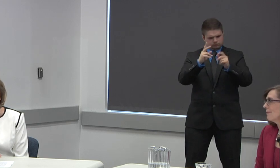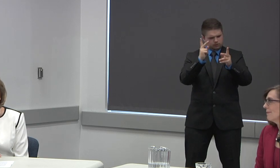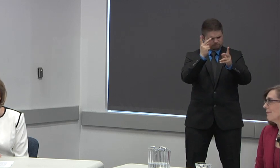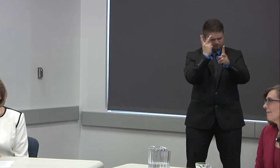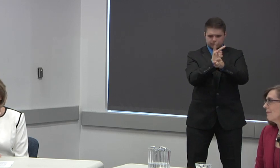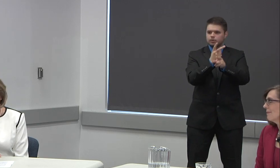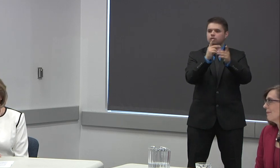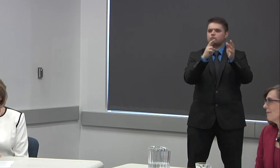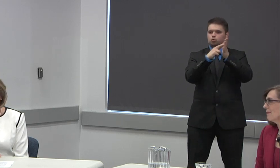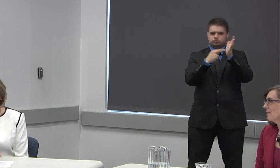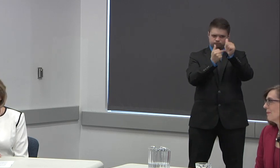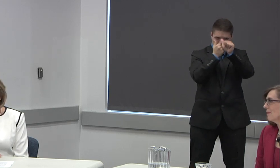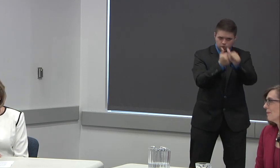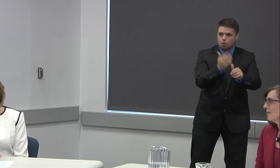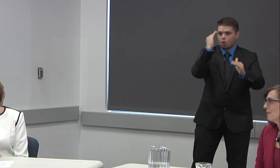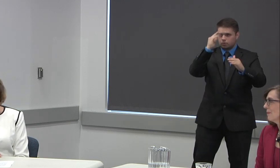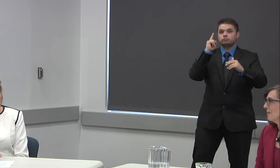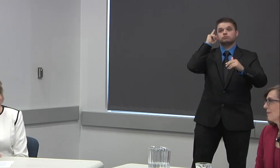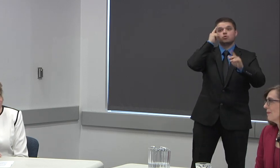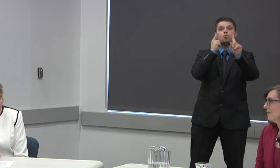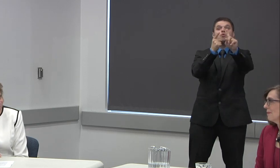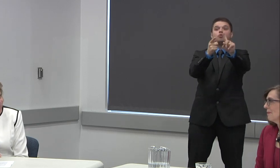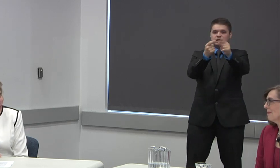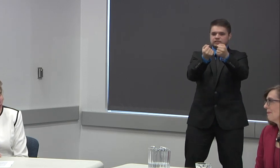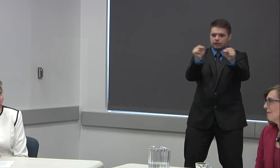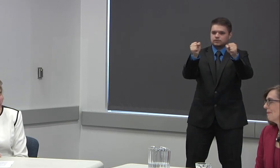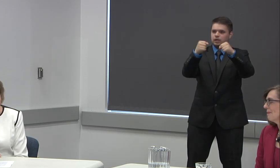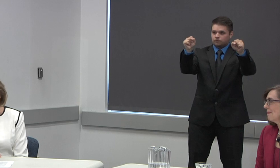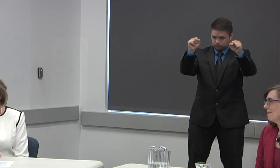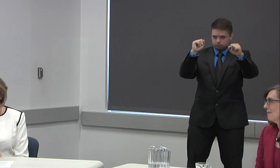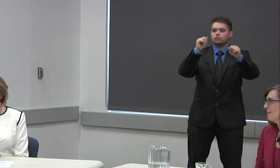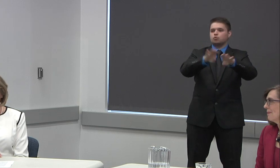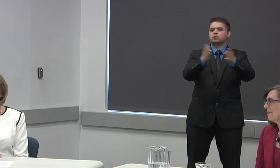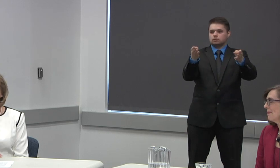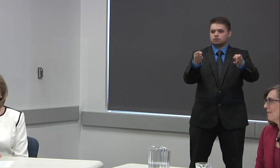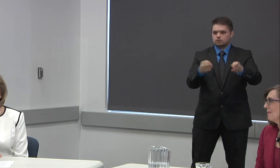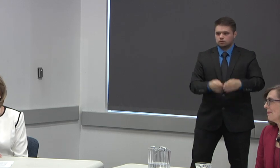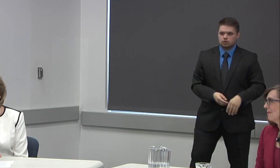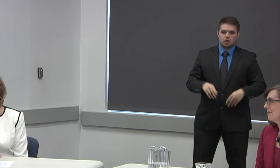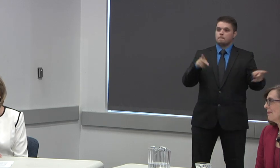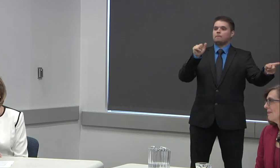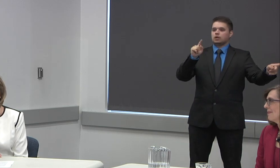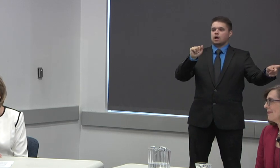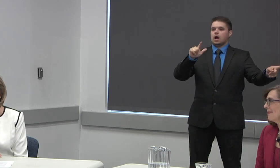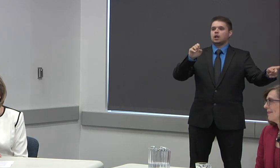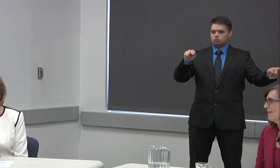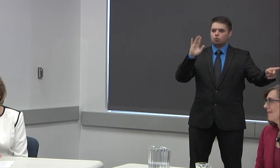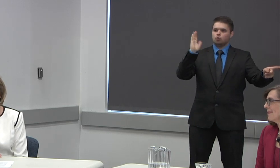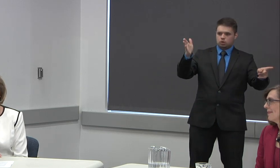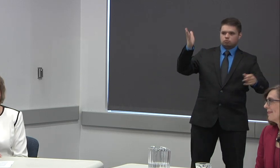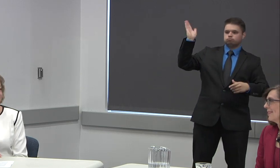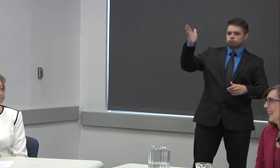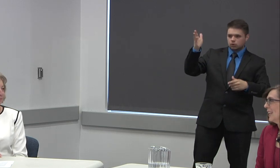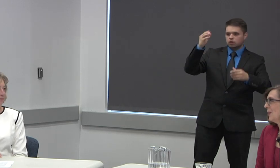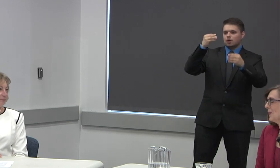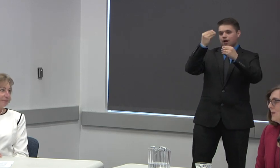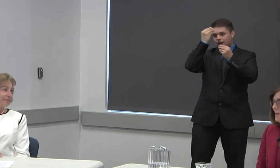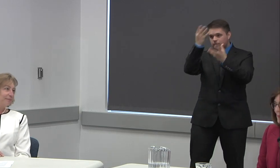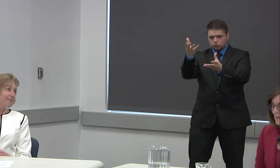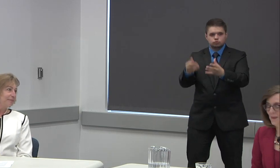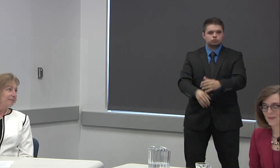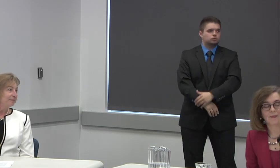Oregon safely. And now Pat Allen from the Oregon Health Authority will provide us with some additional information. Thank you,